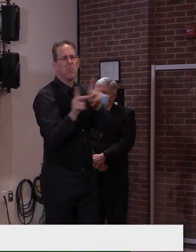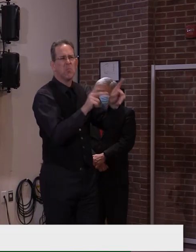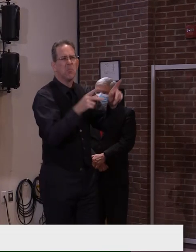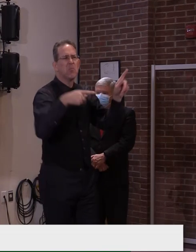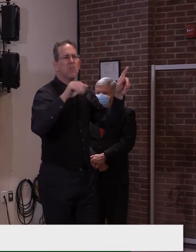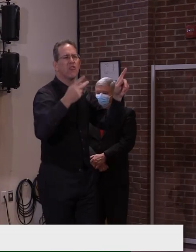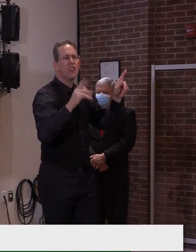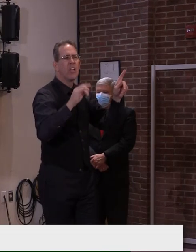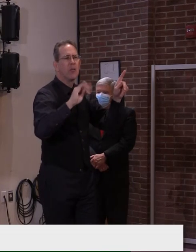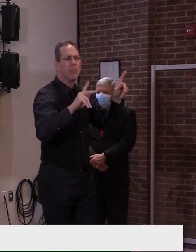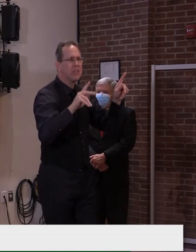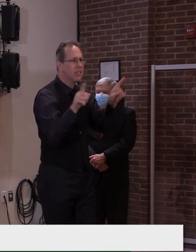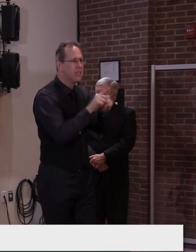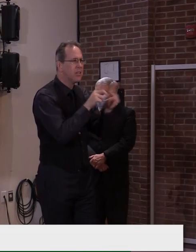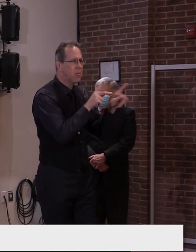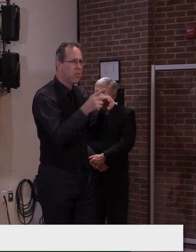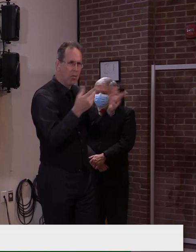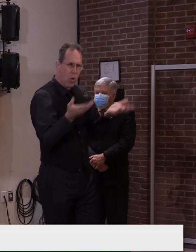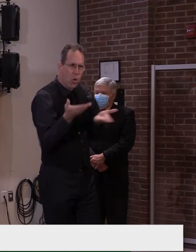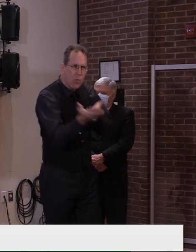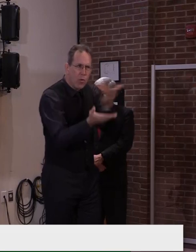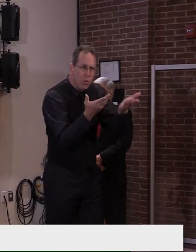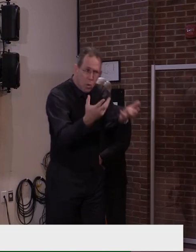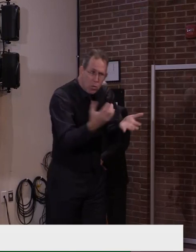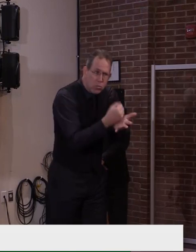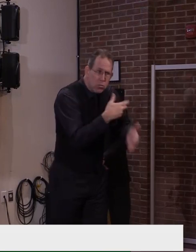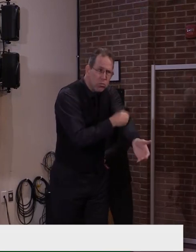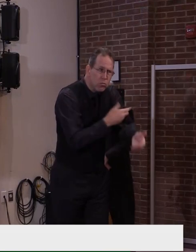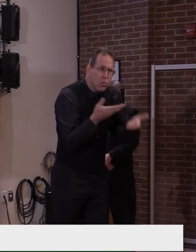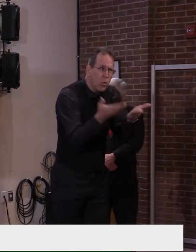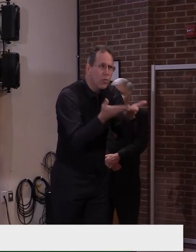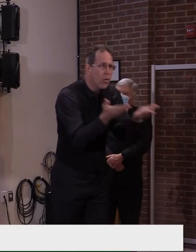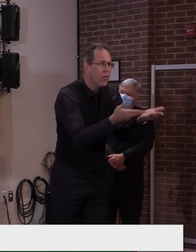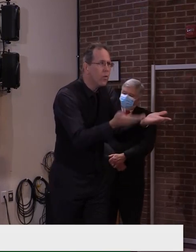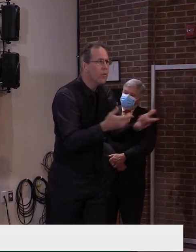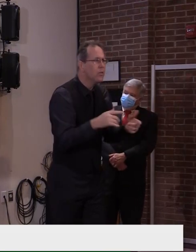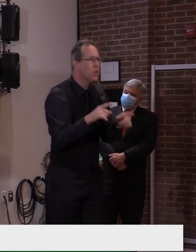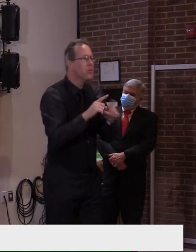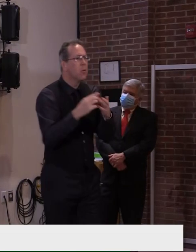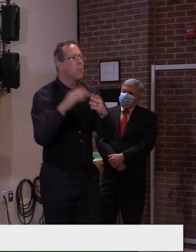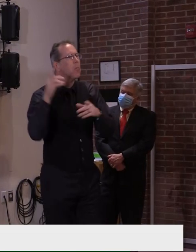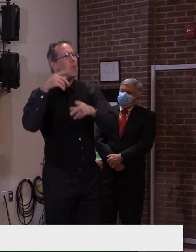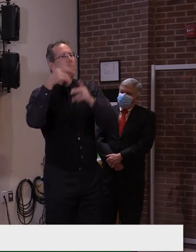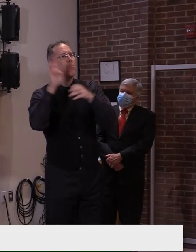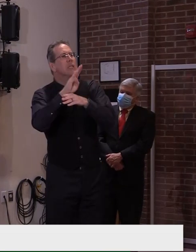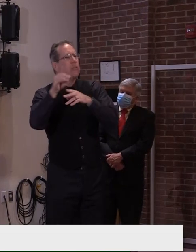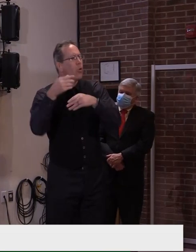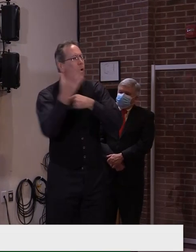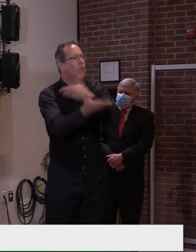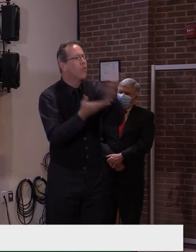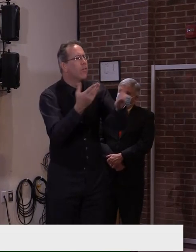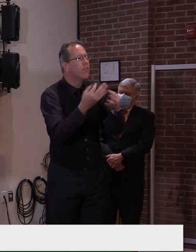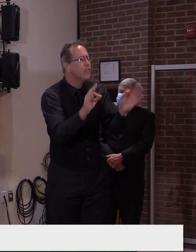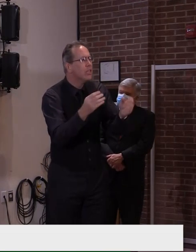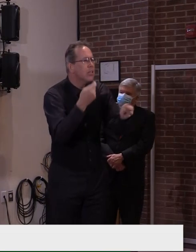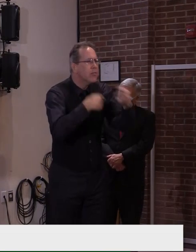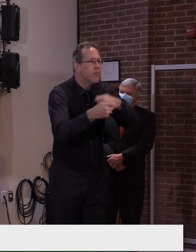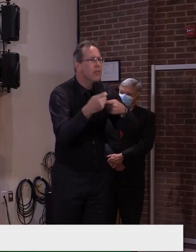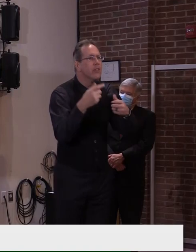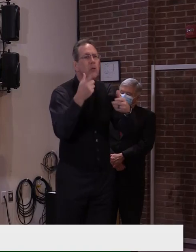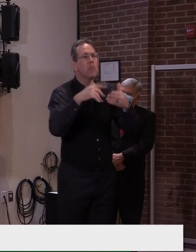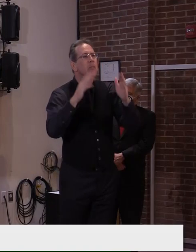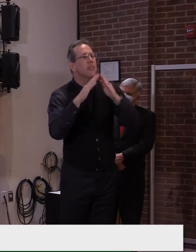I think Waterbury had an approach where they gave away gift certificates to their local downtown, shop local, and